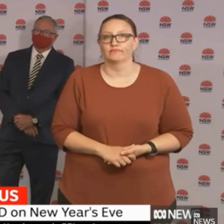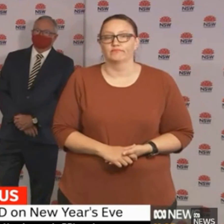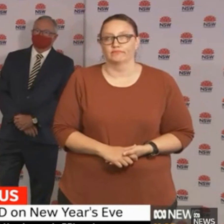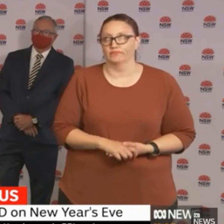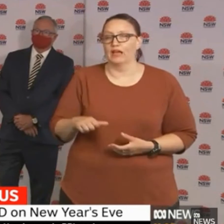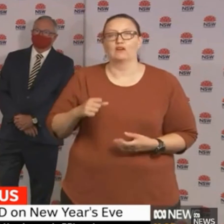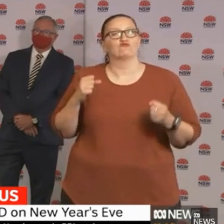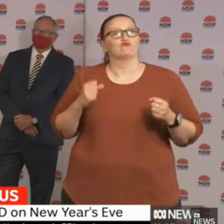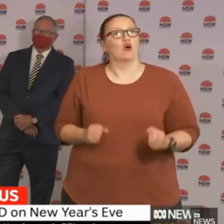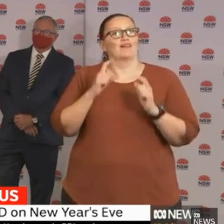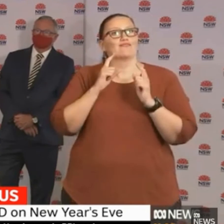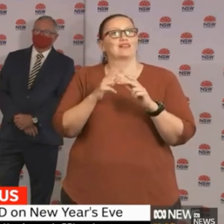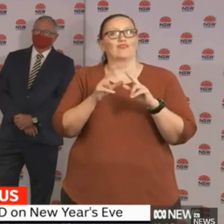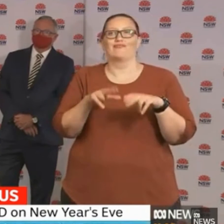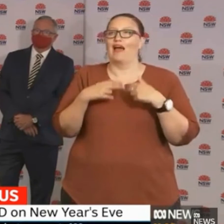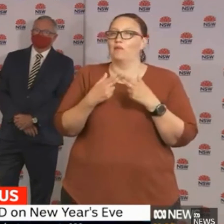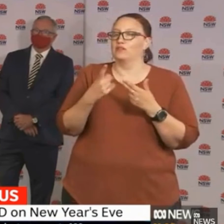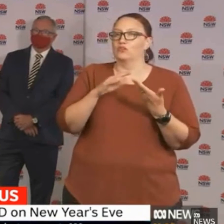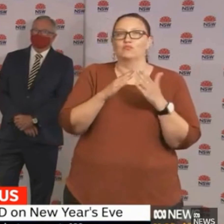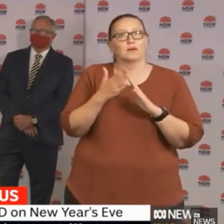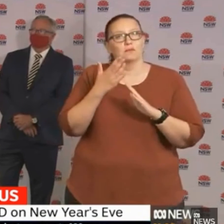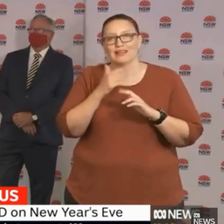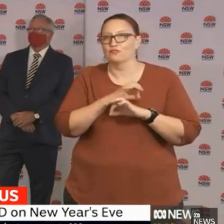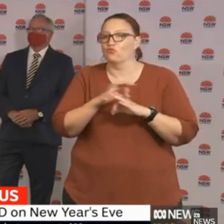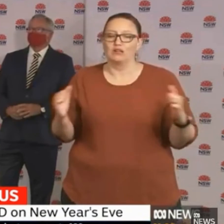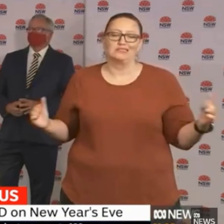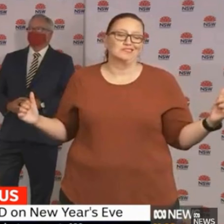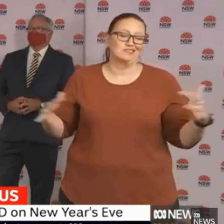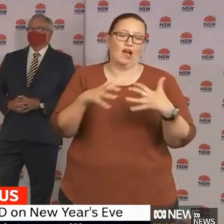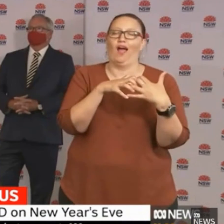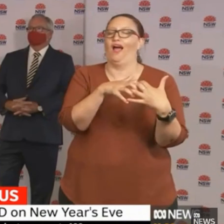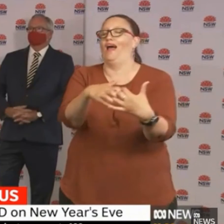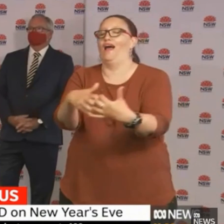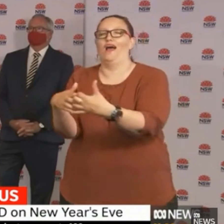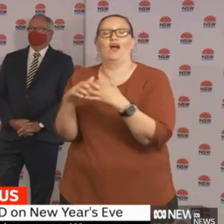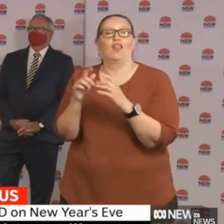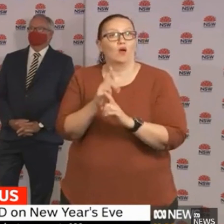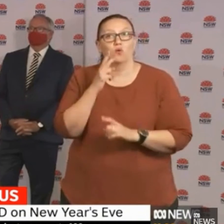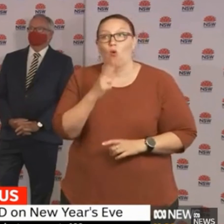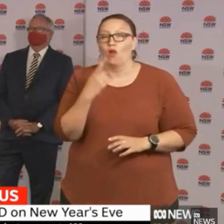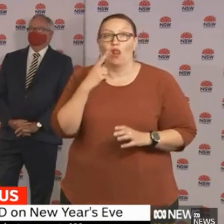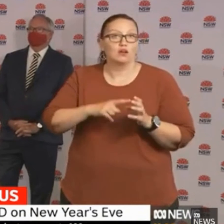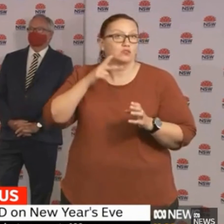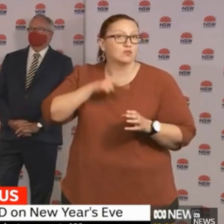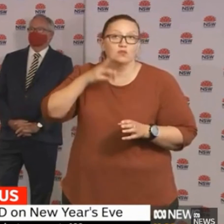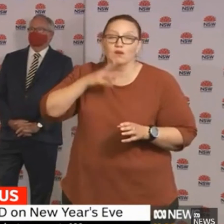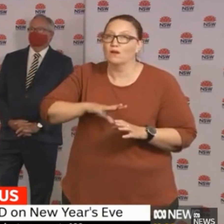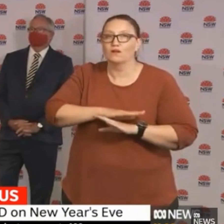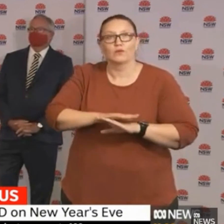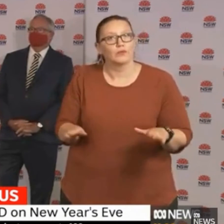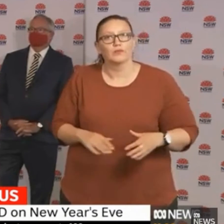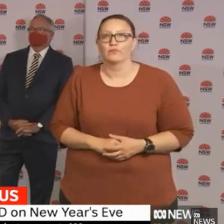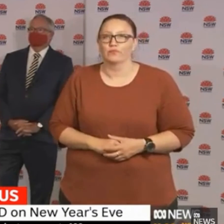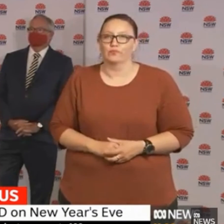families and communities is we cannot have people congregate in those large numbers we normally see along those foreshore areas. We